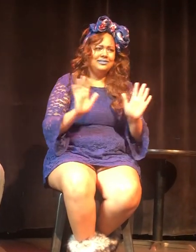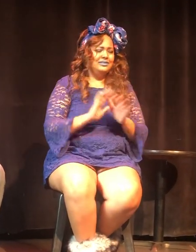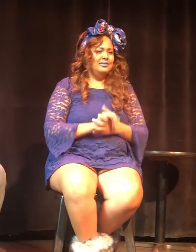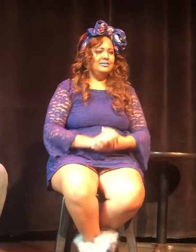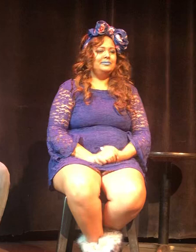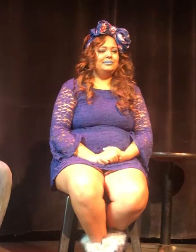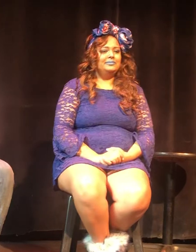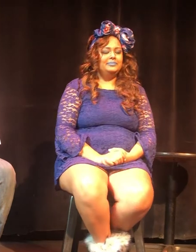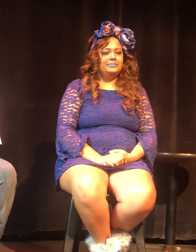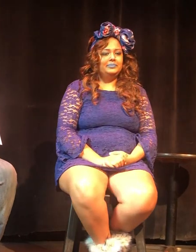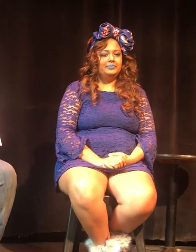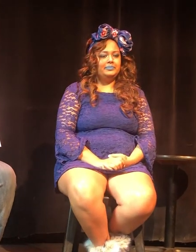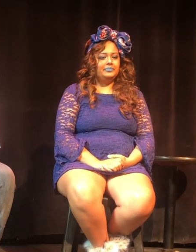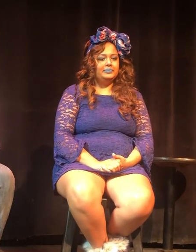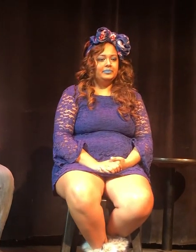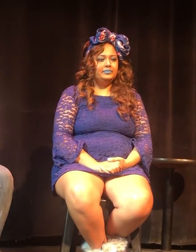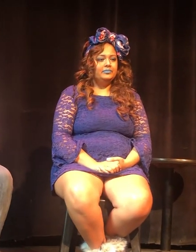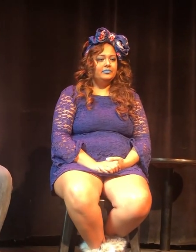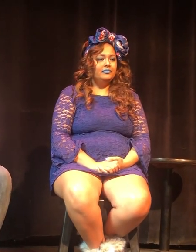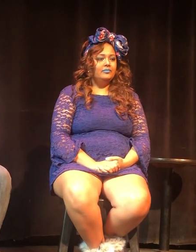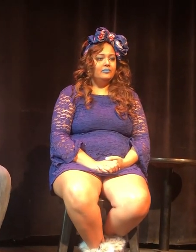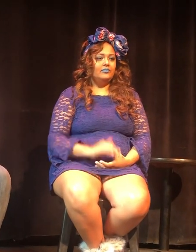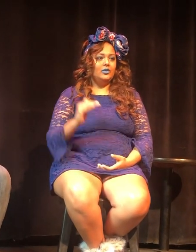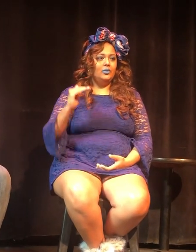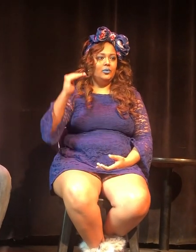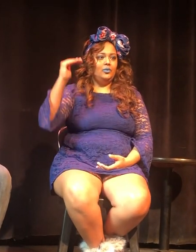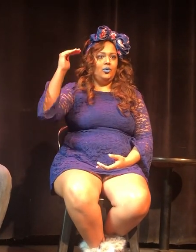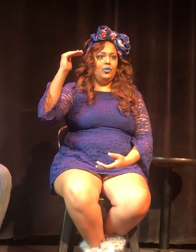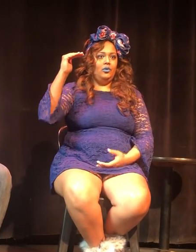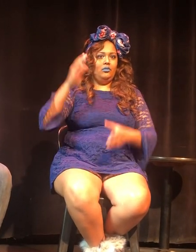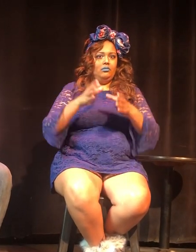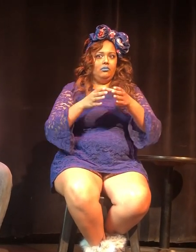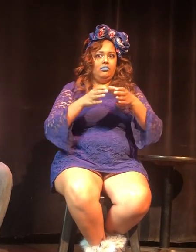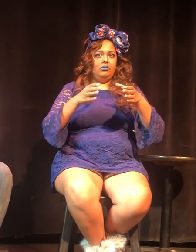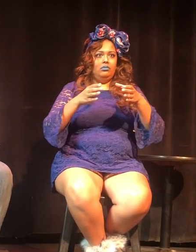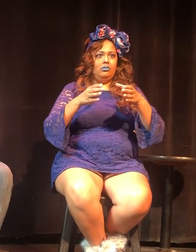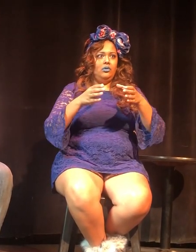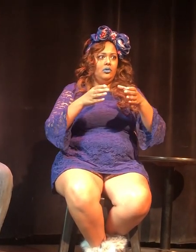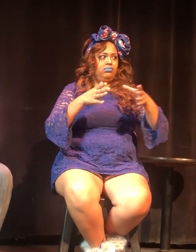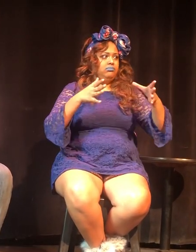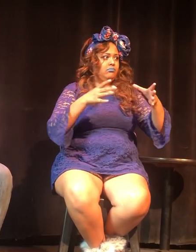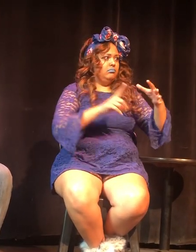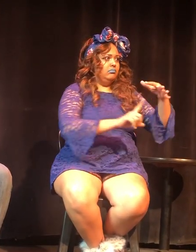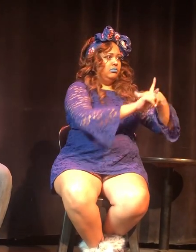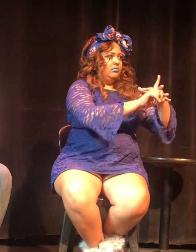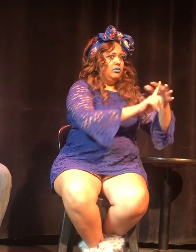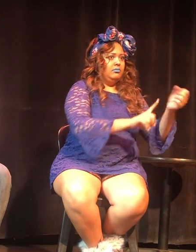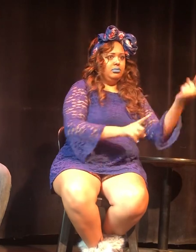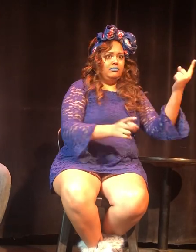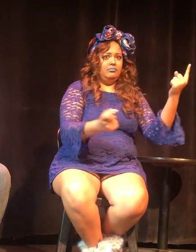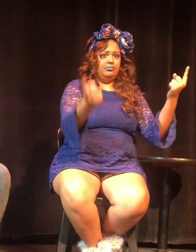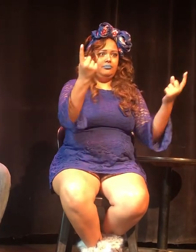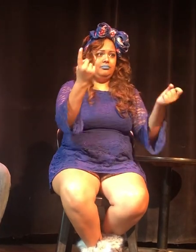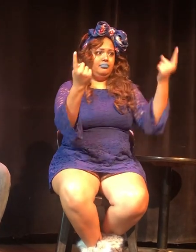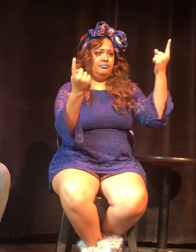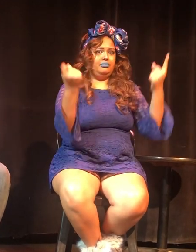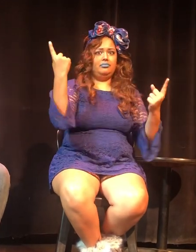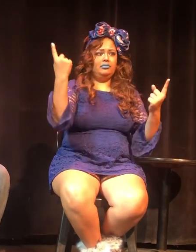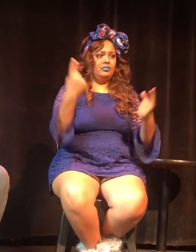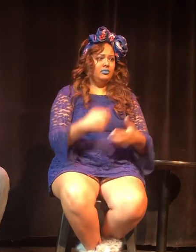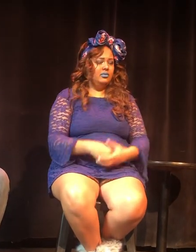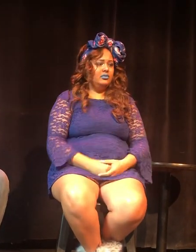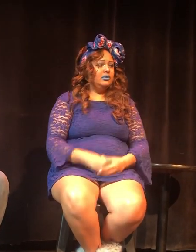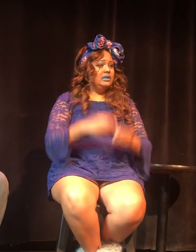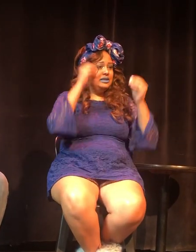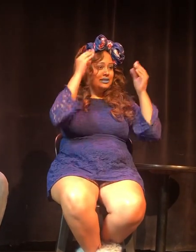The group of adults was getting bigger and bigger. Ms. Goldberg, their teacher, said, Is